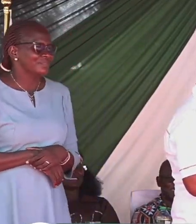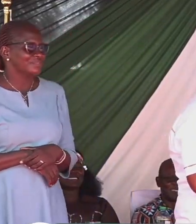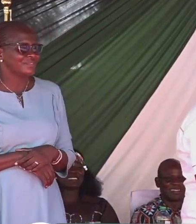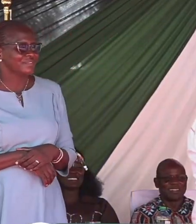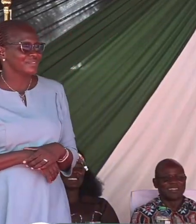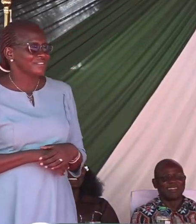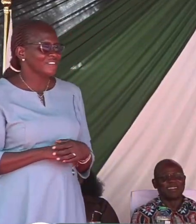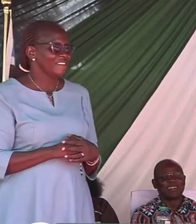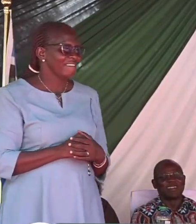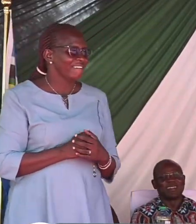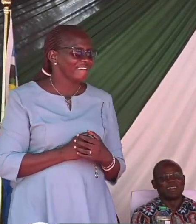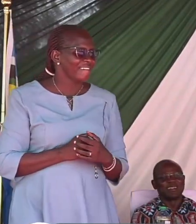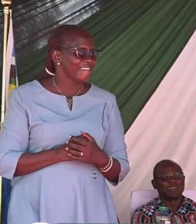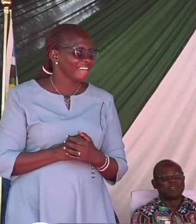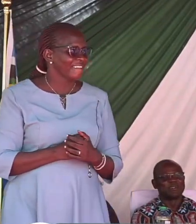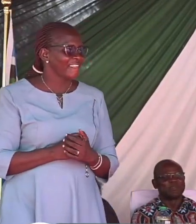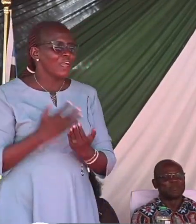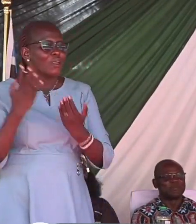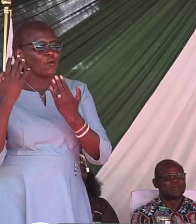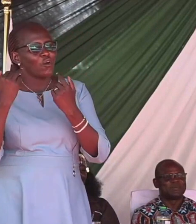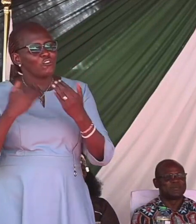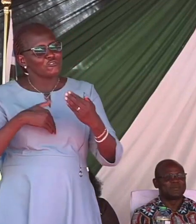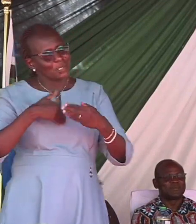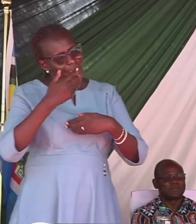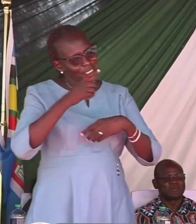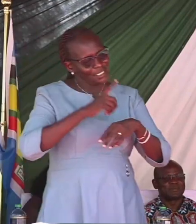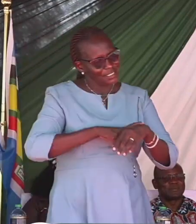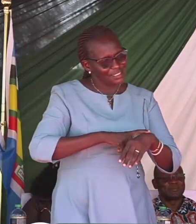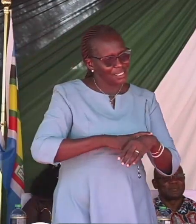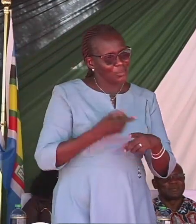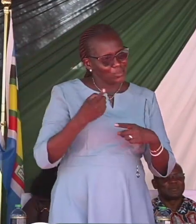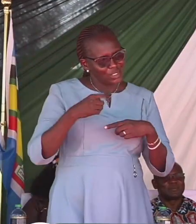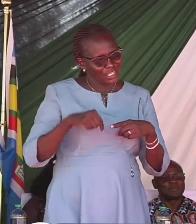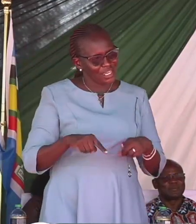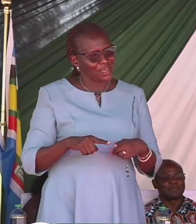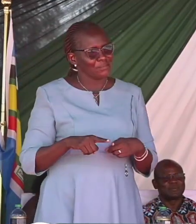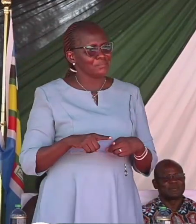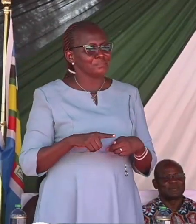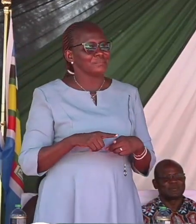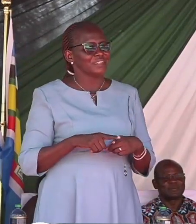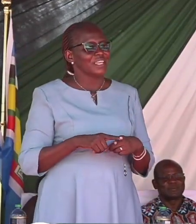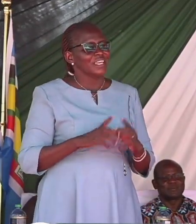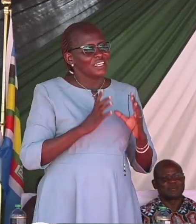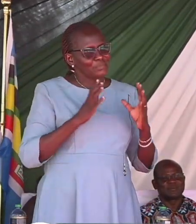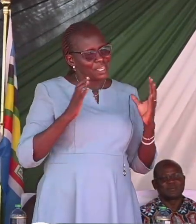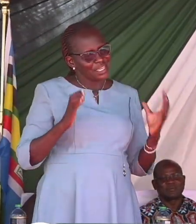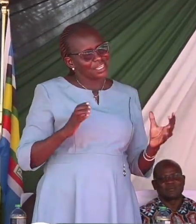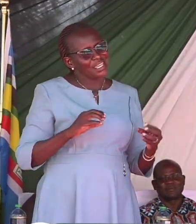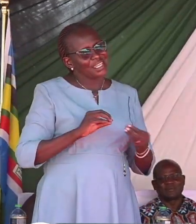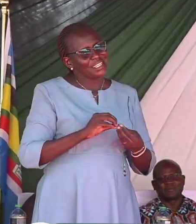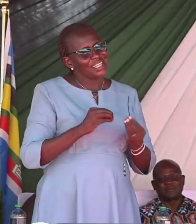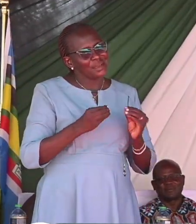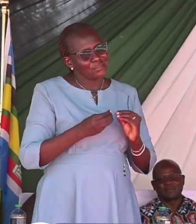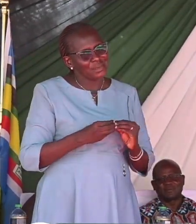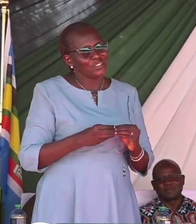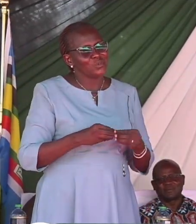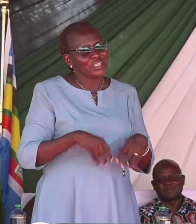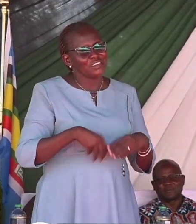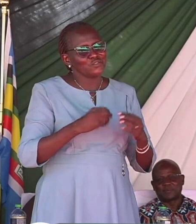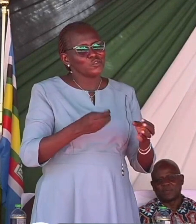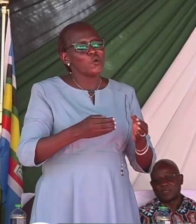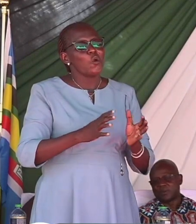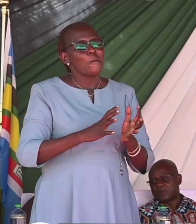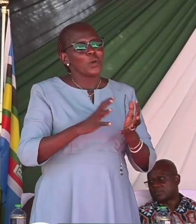noted. We hope that next time you will also come in large numbers so that we can give you more